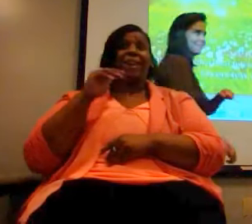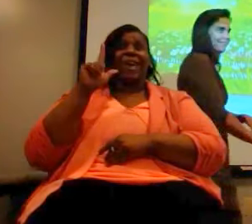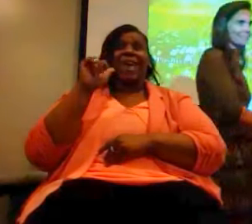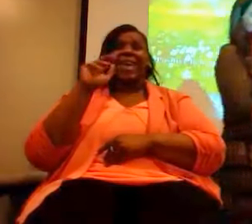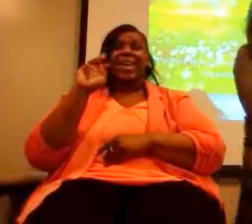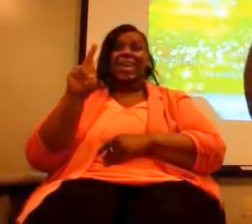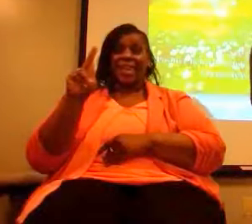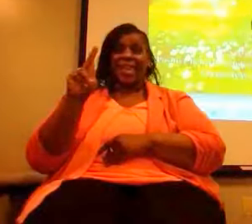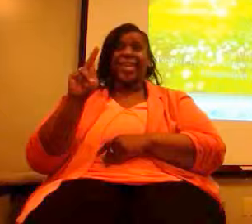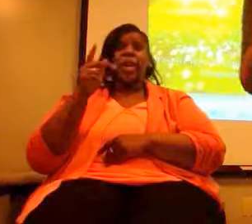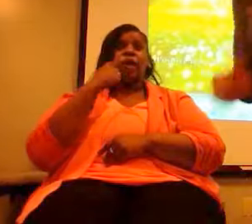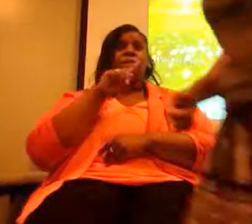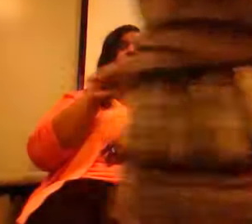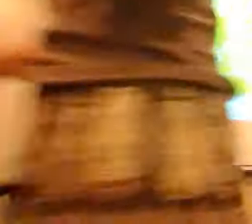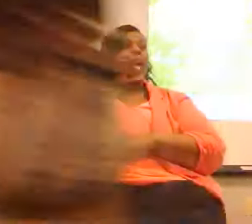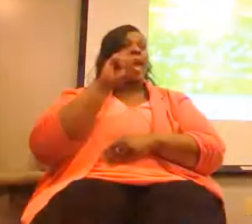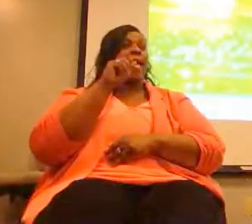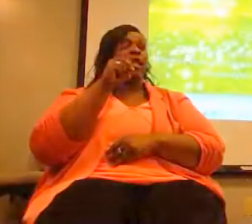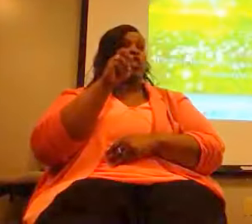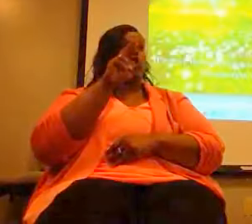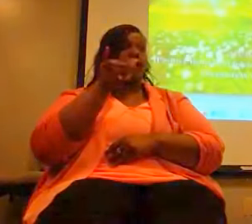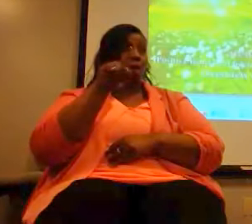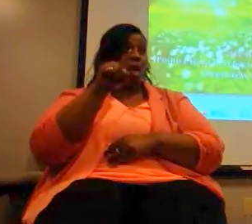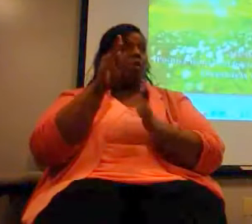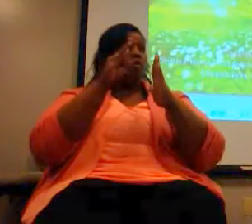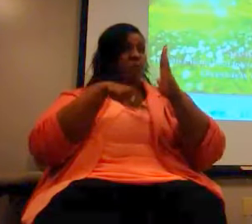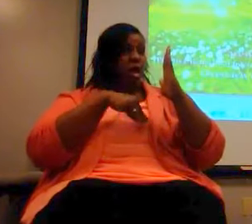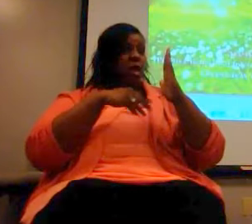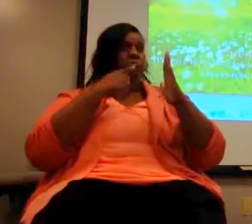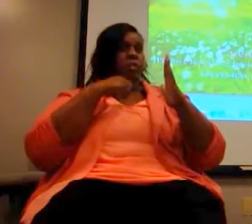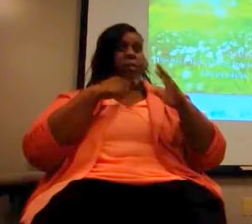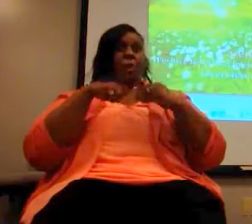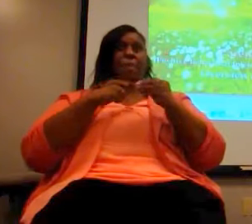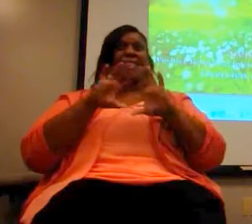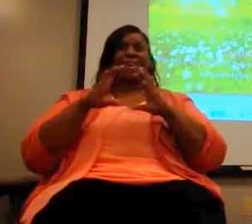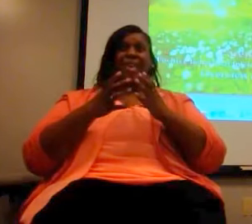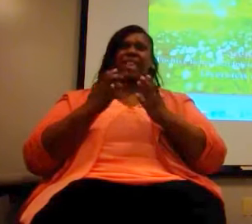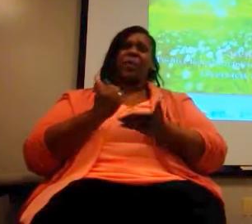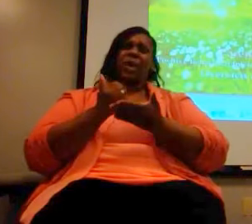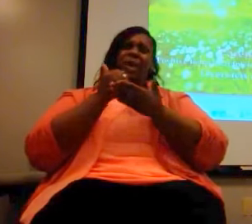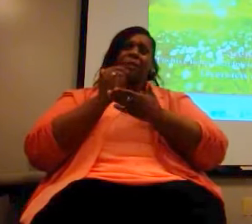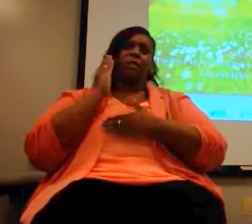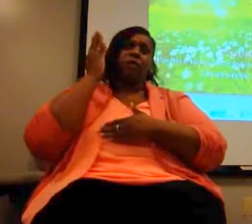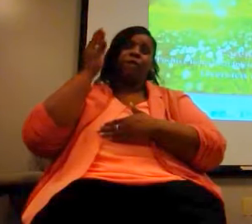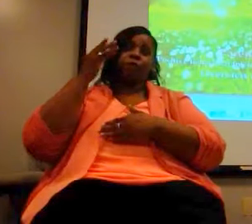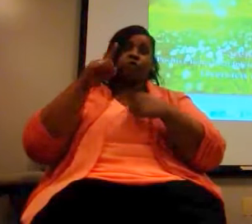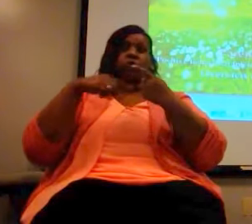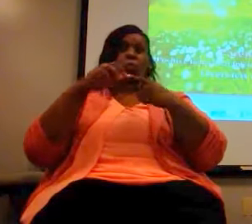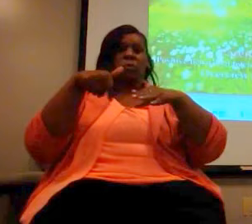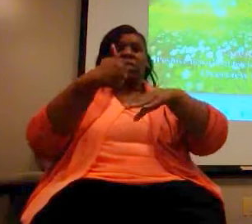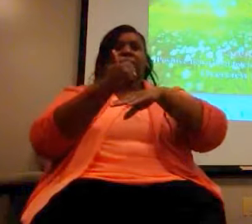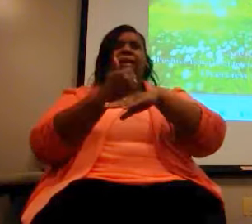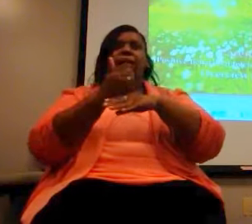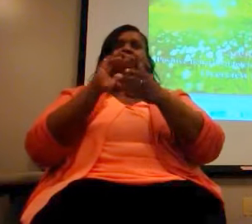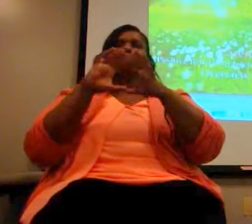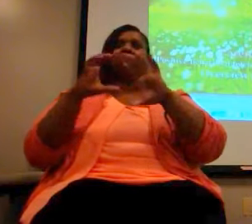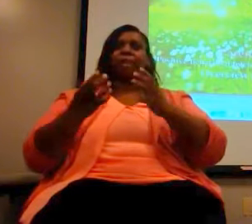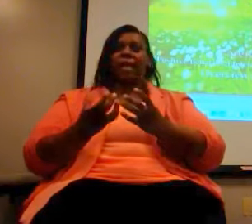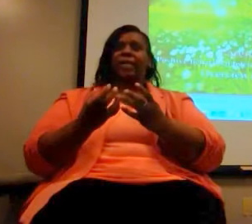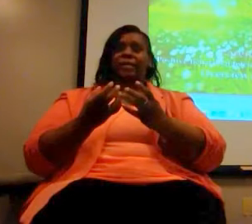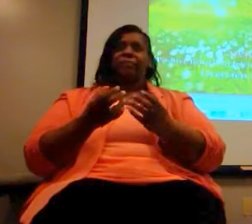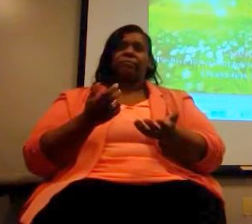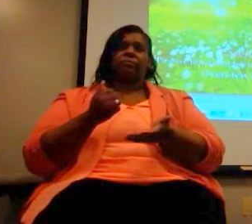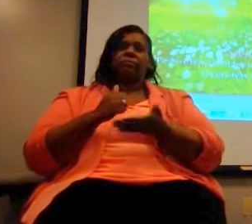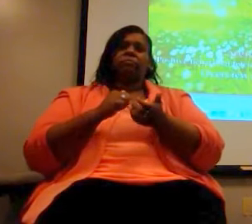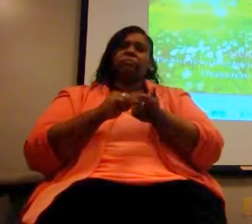a survey that we hope you fill out. That will help us in the future in improving our webinars and making